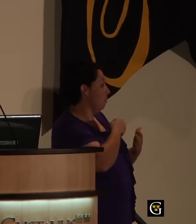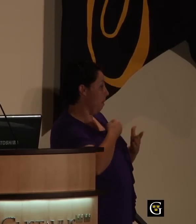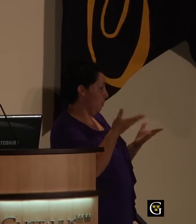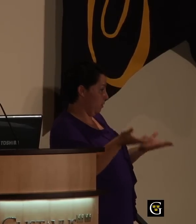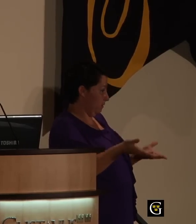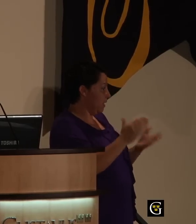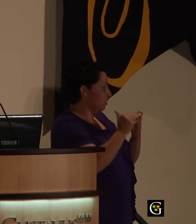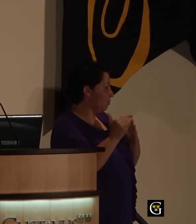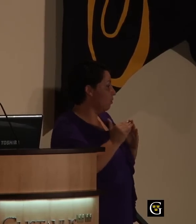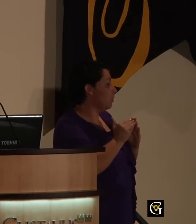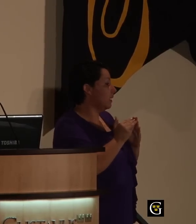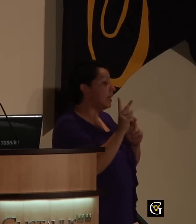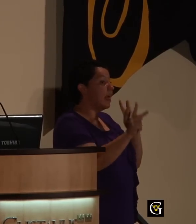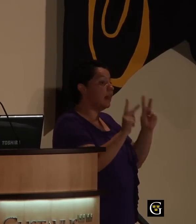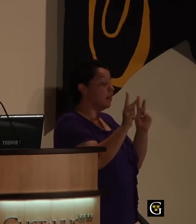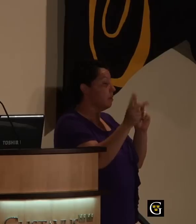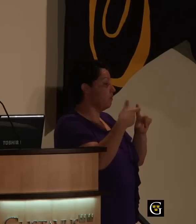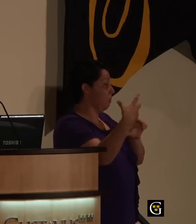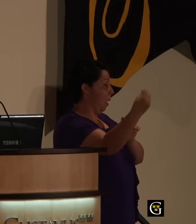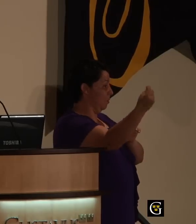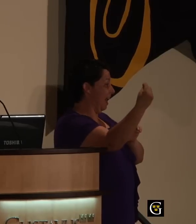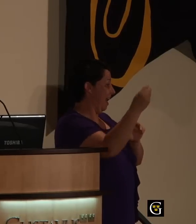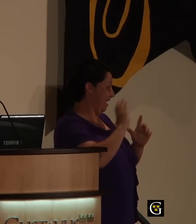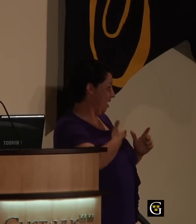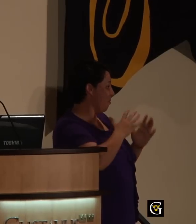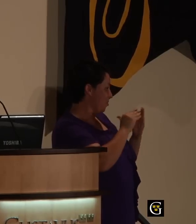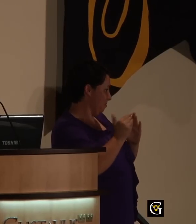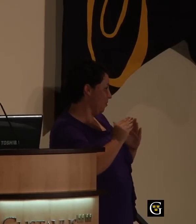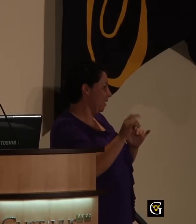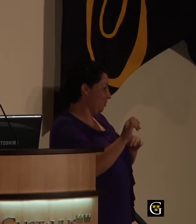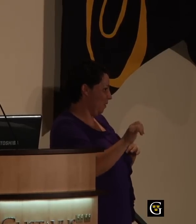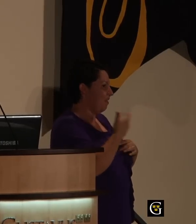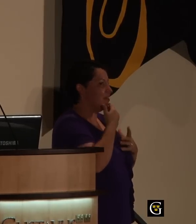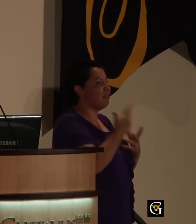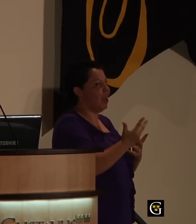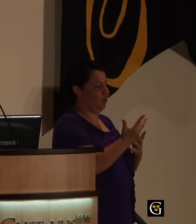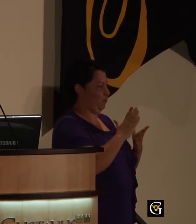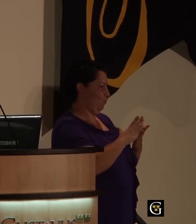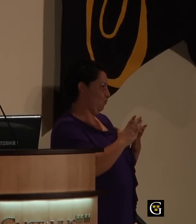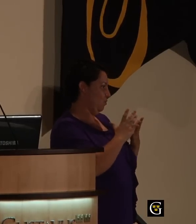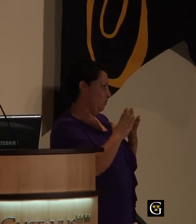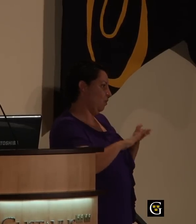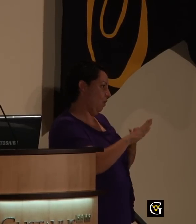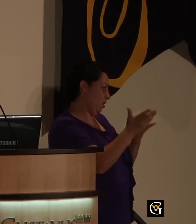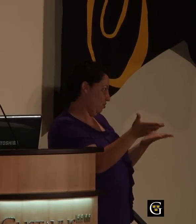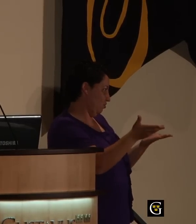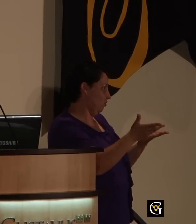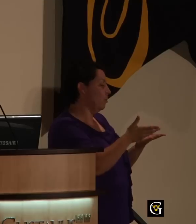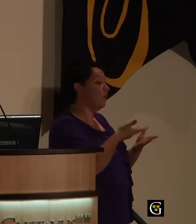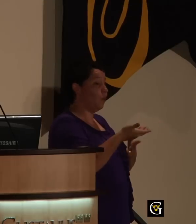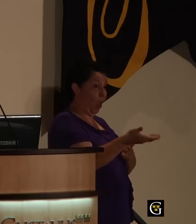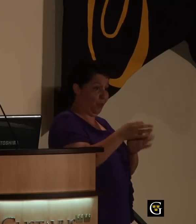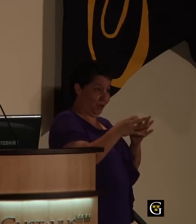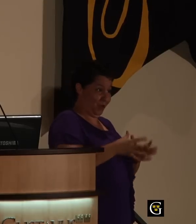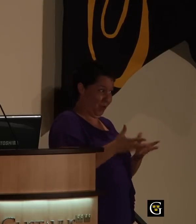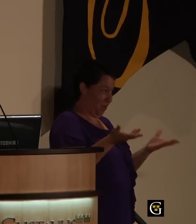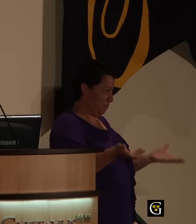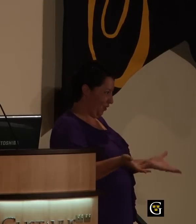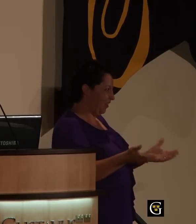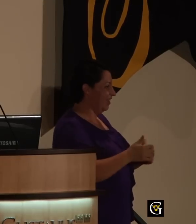those people from outside the Gustavus community as well. I want to thank the college for hiring an